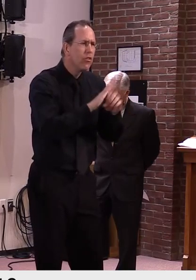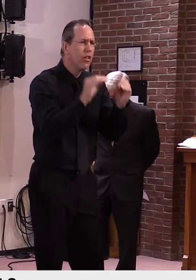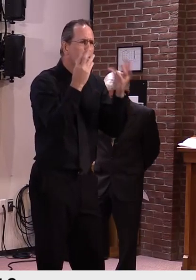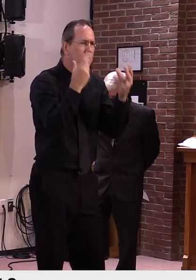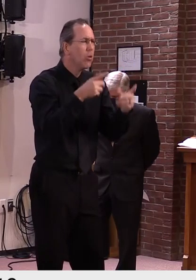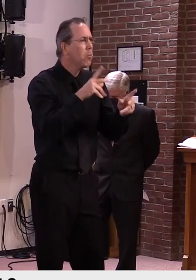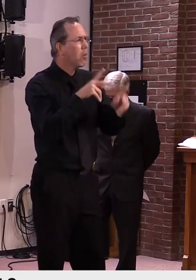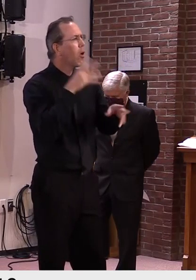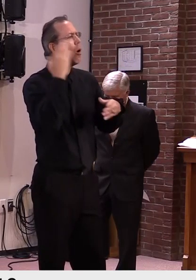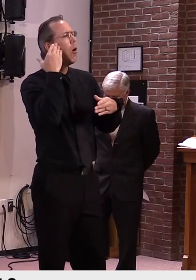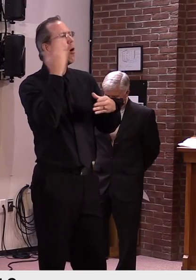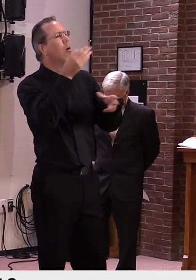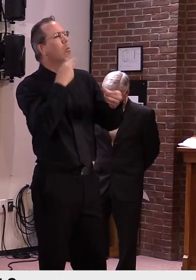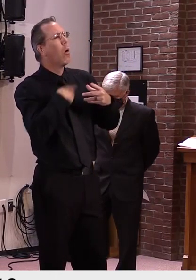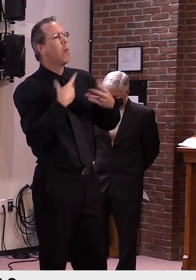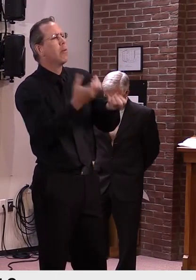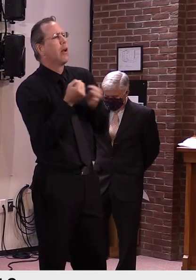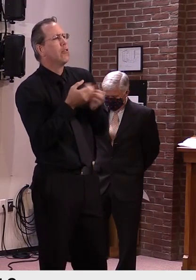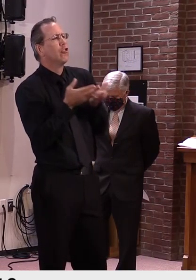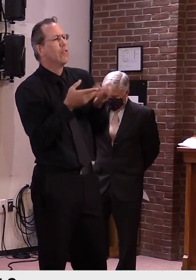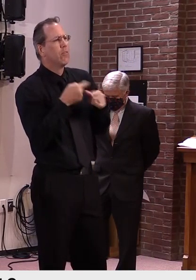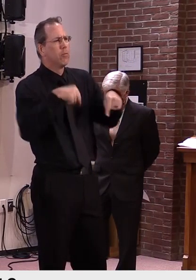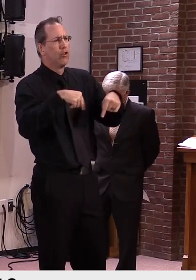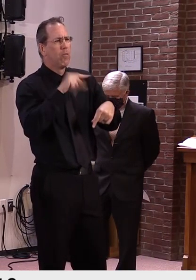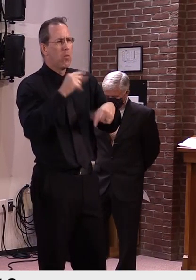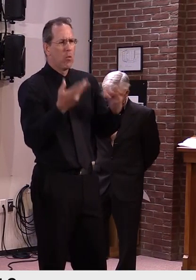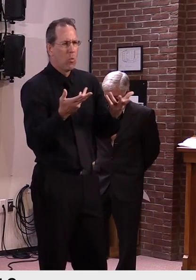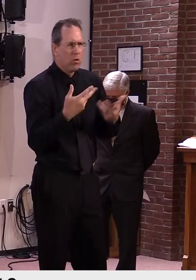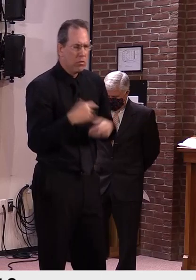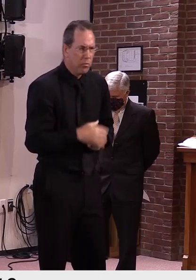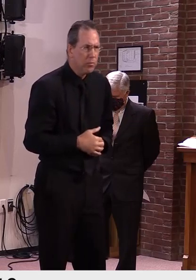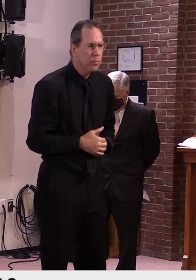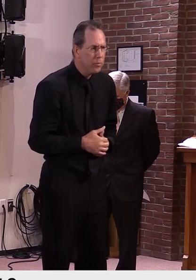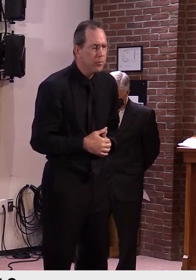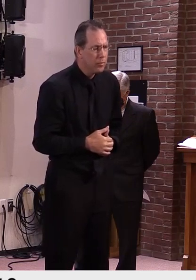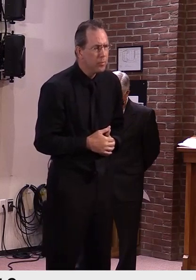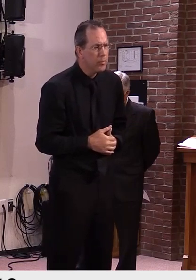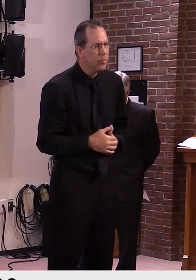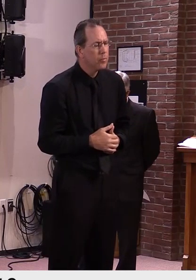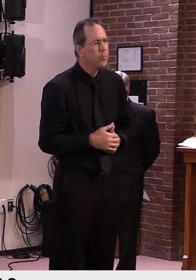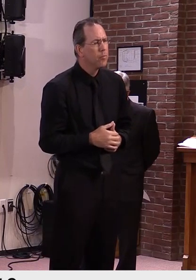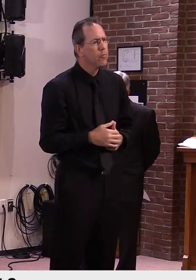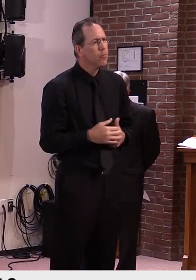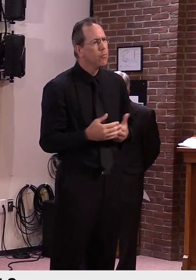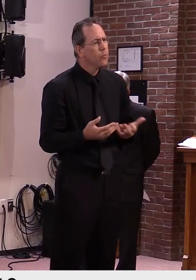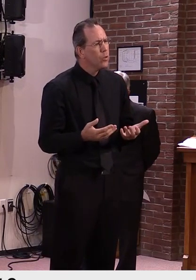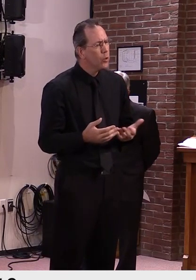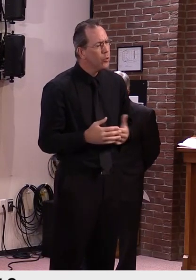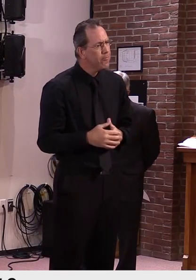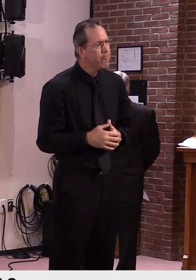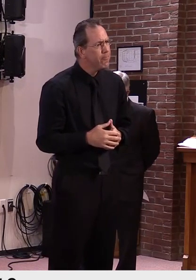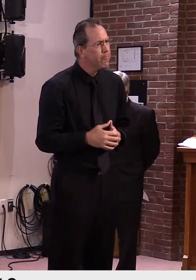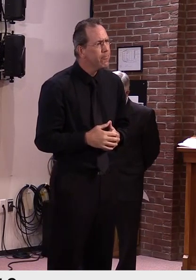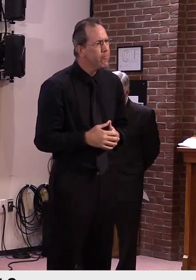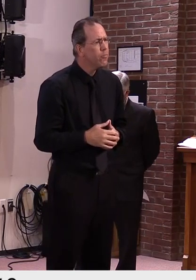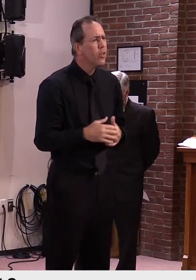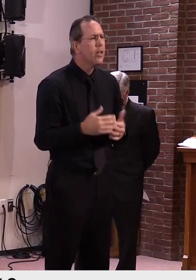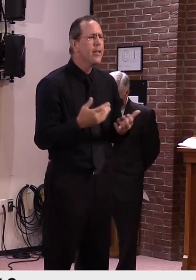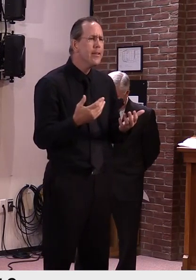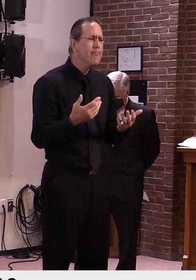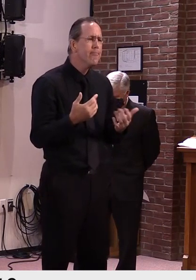and in comparison to national, okay, is what we've gotten from Dr. Levine on medical questions. So this, the whole